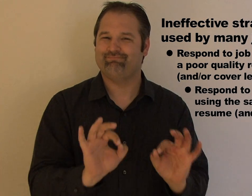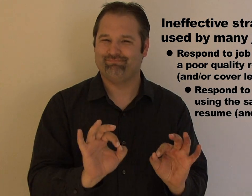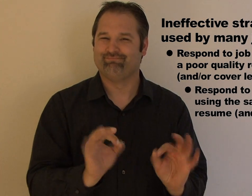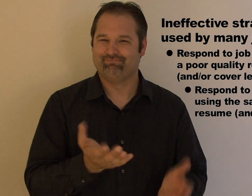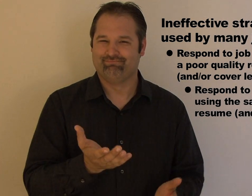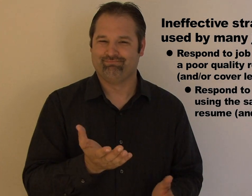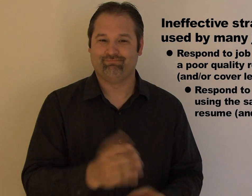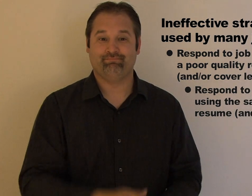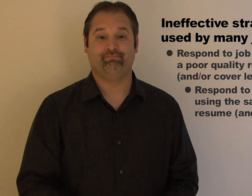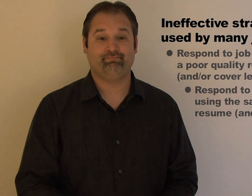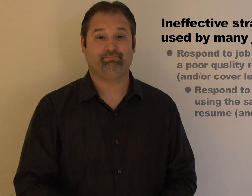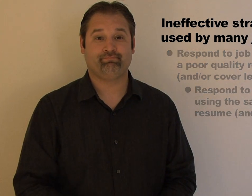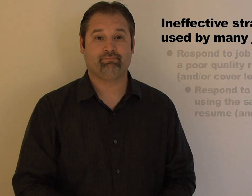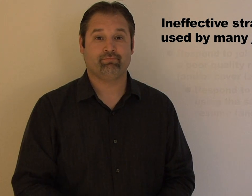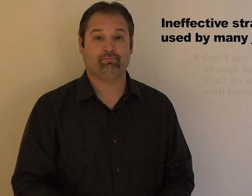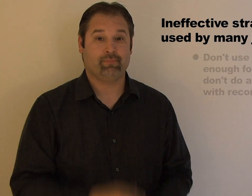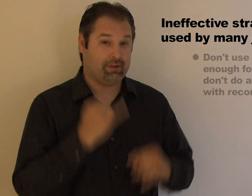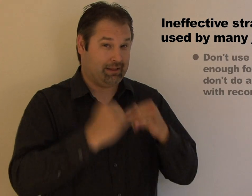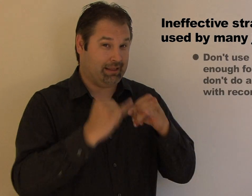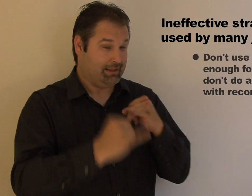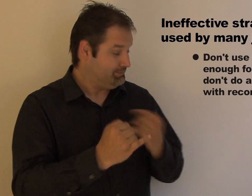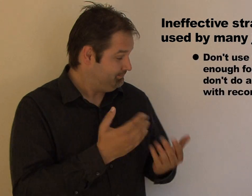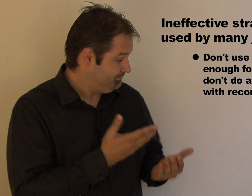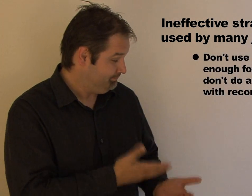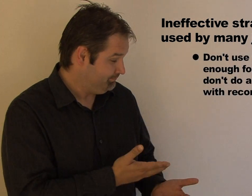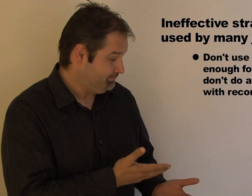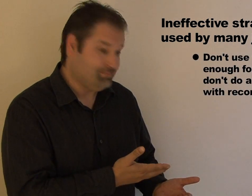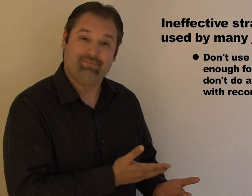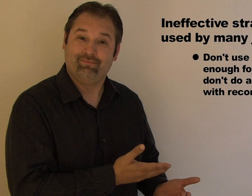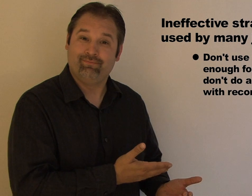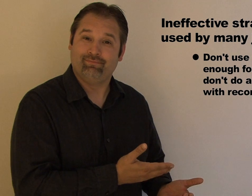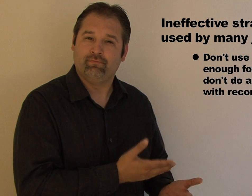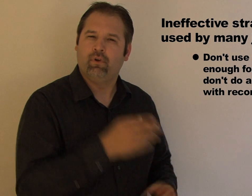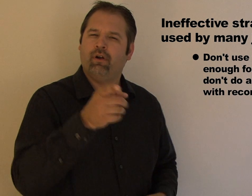And finally, people who don't use the internet enough for research.